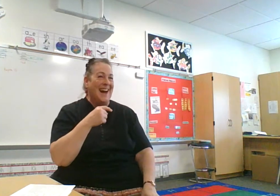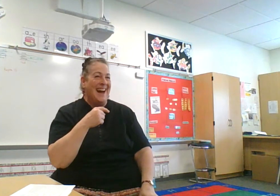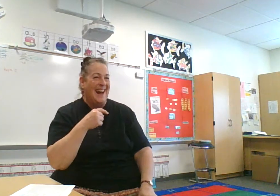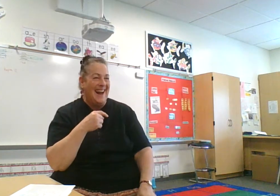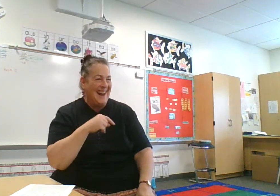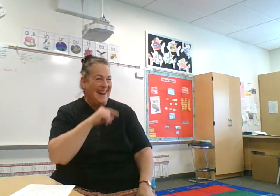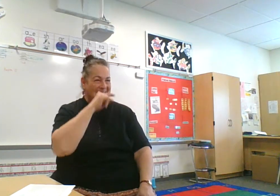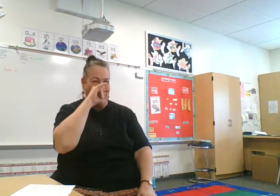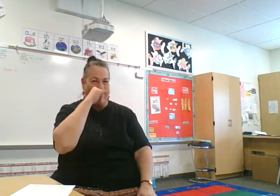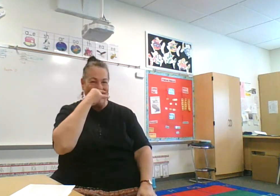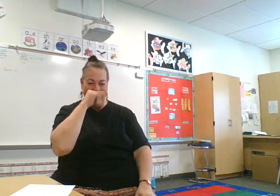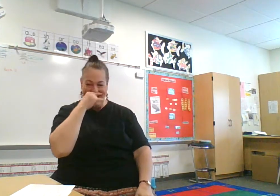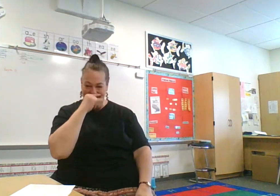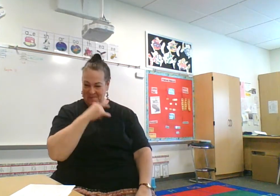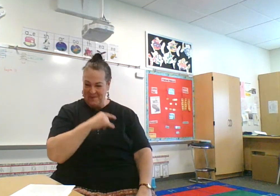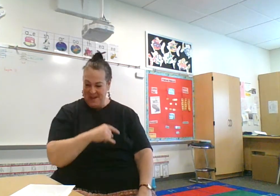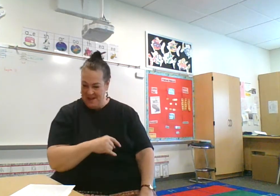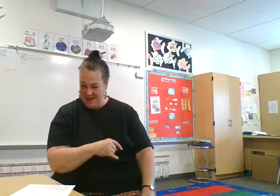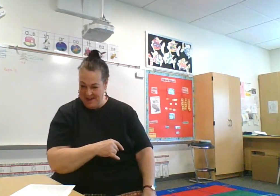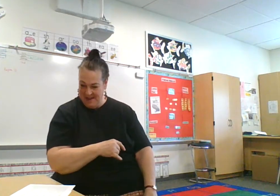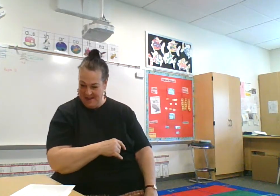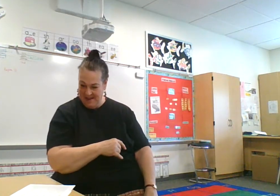or Kid.